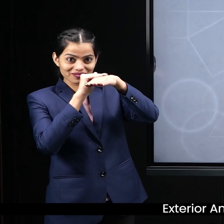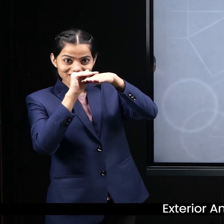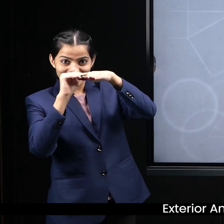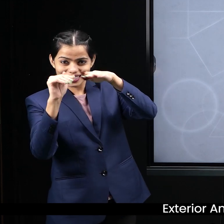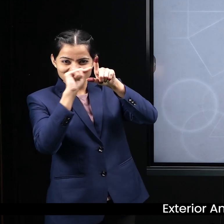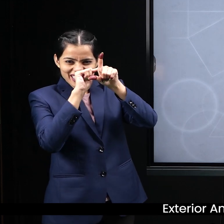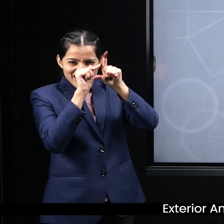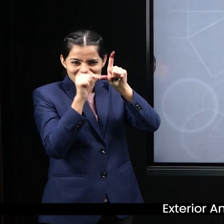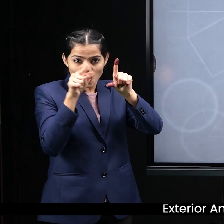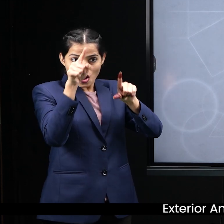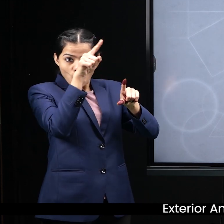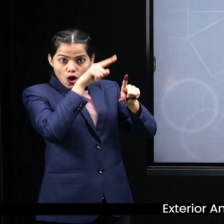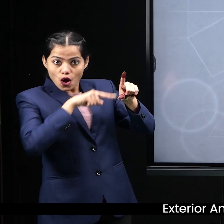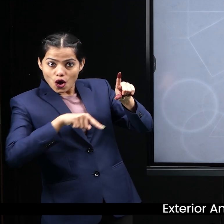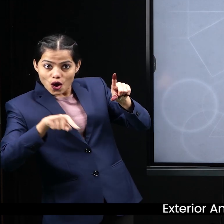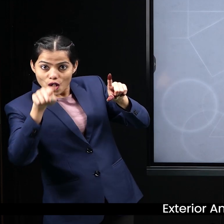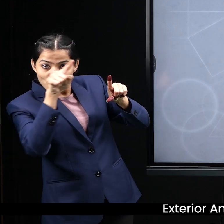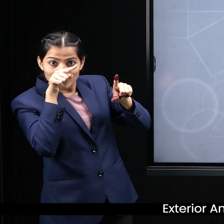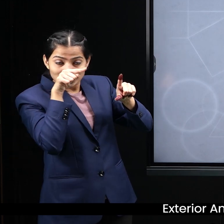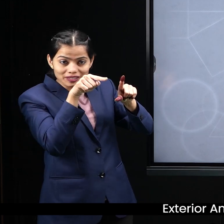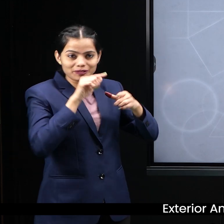Exterior angle of a cyclic quadrilateral.